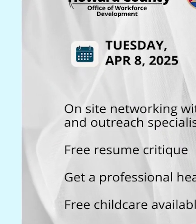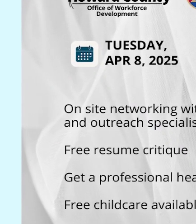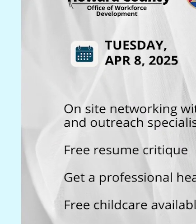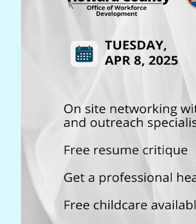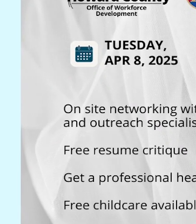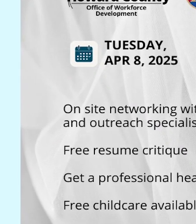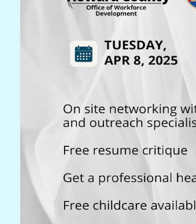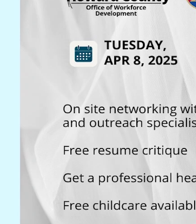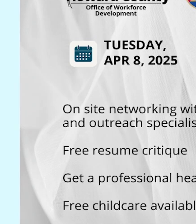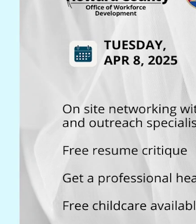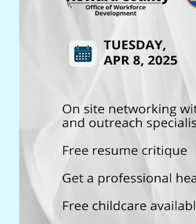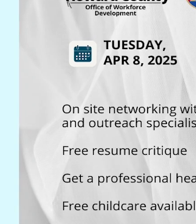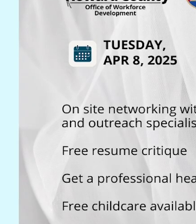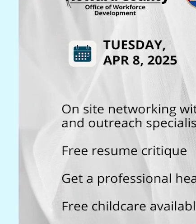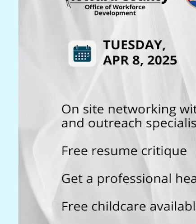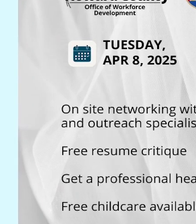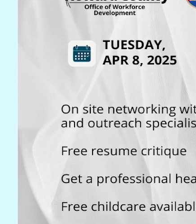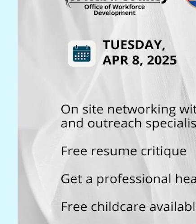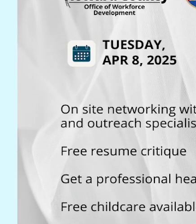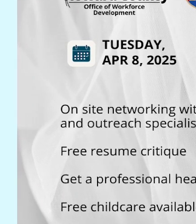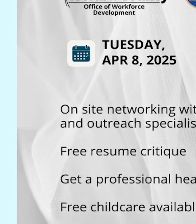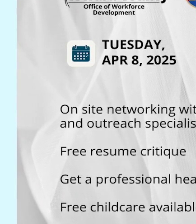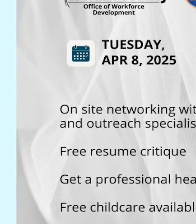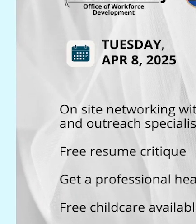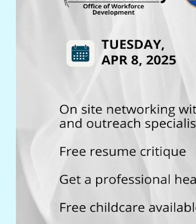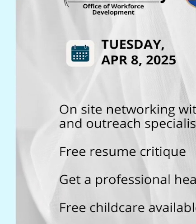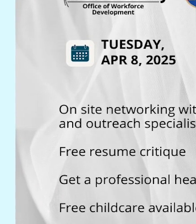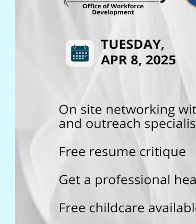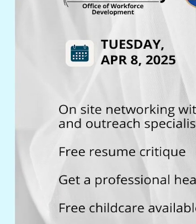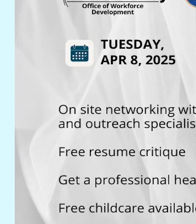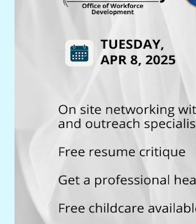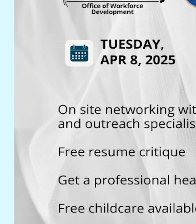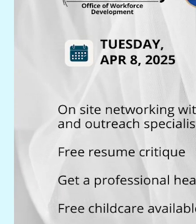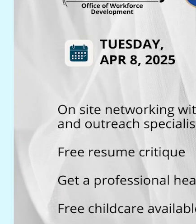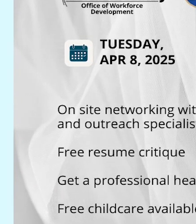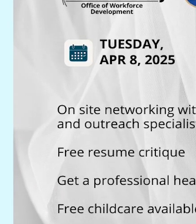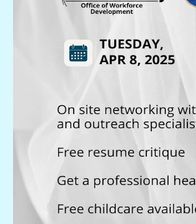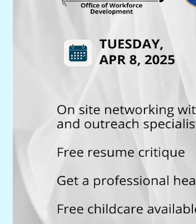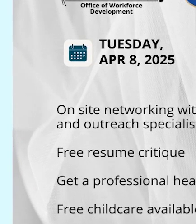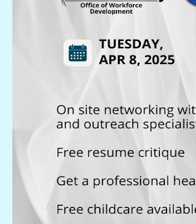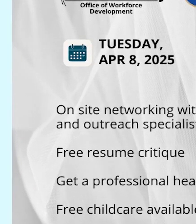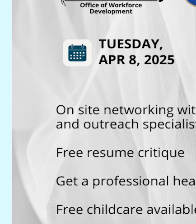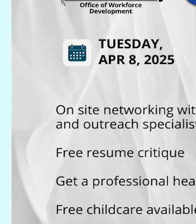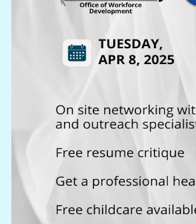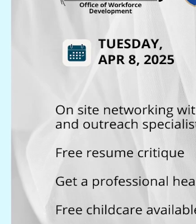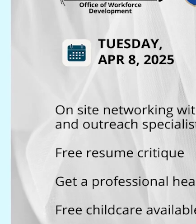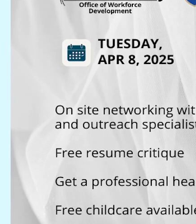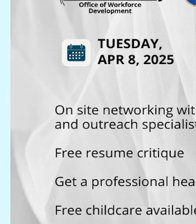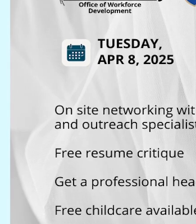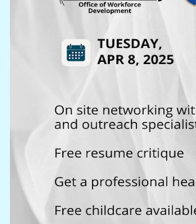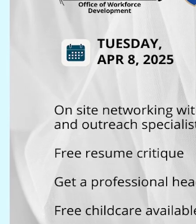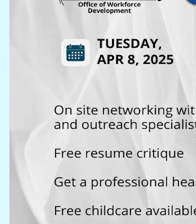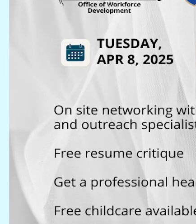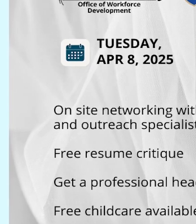Galleria. Once again, we will offer career coaching, resume critique, free professional